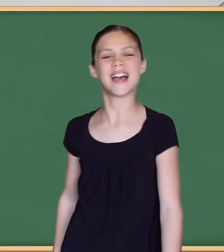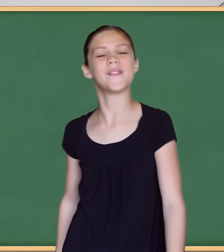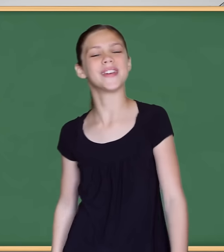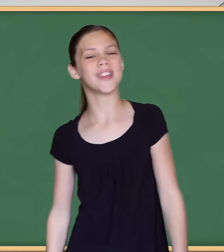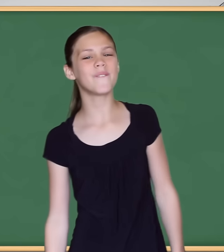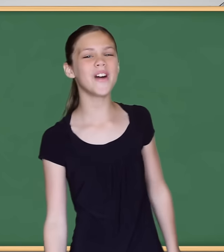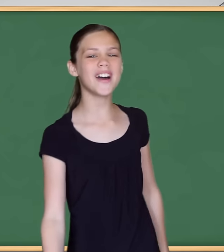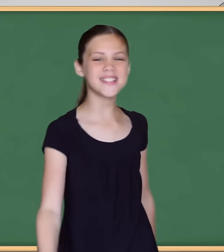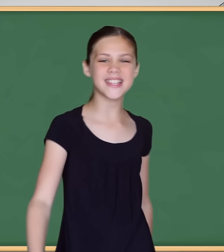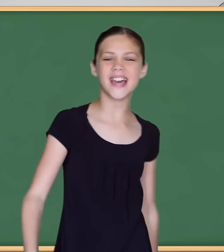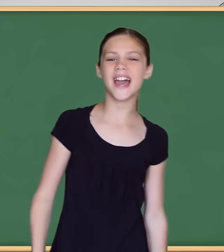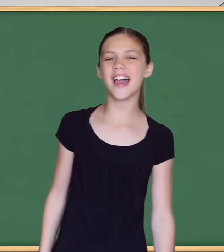having a fun day. 01h30